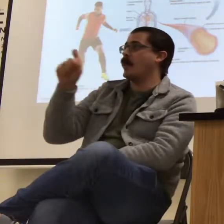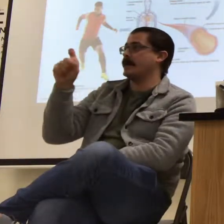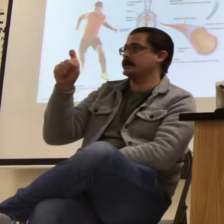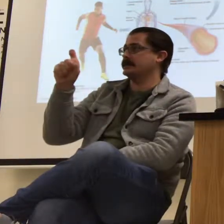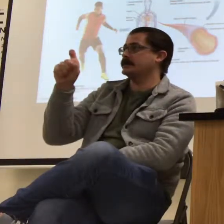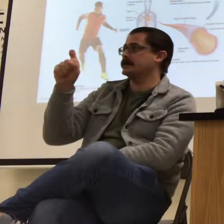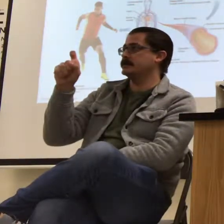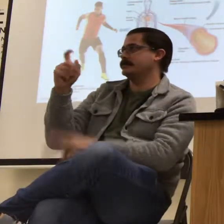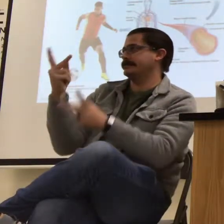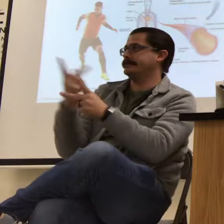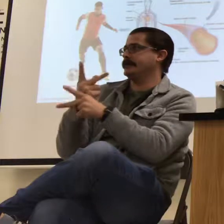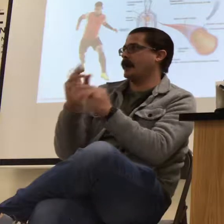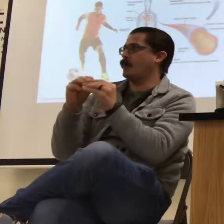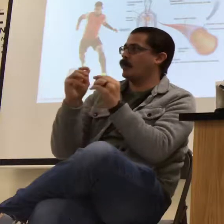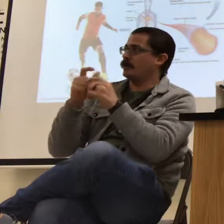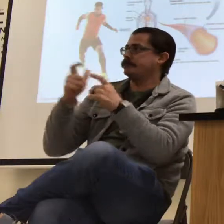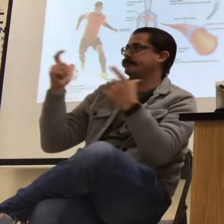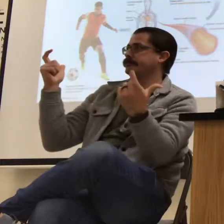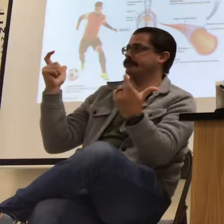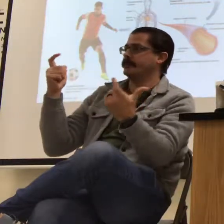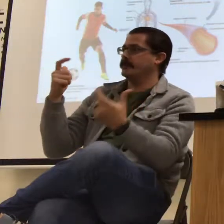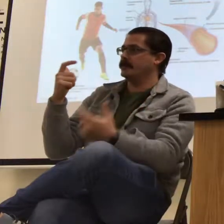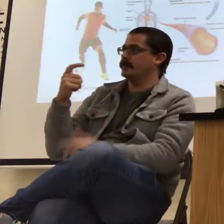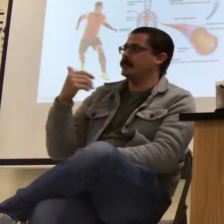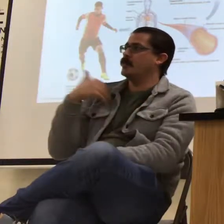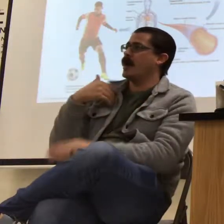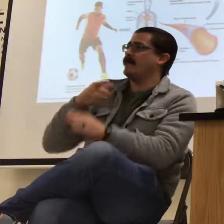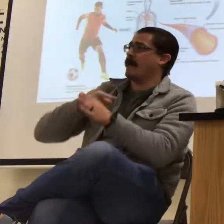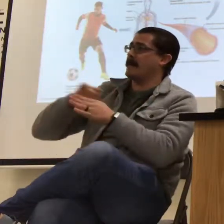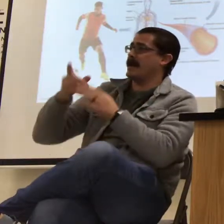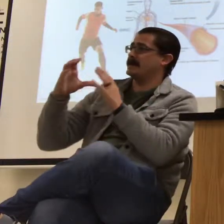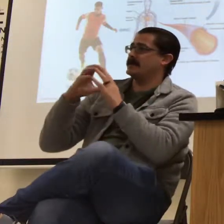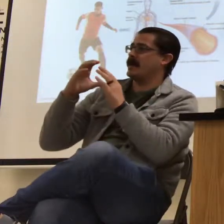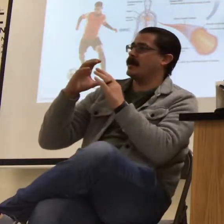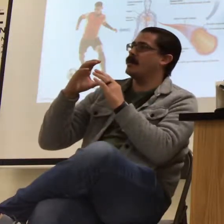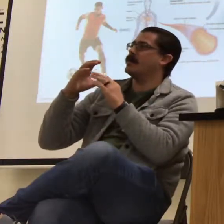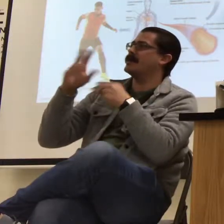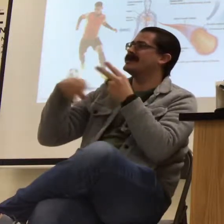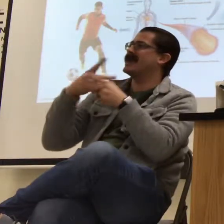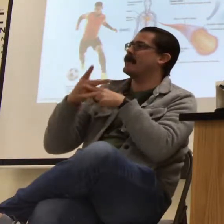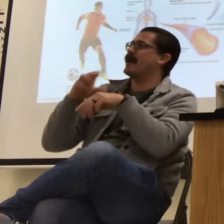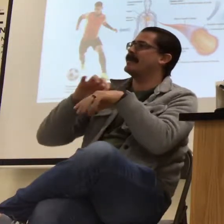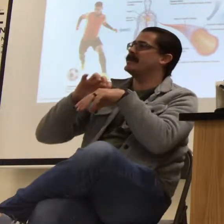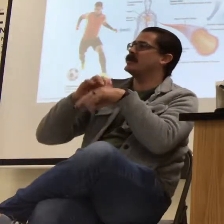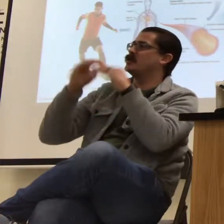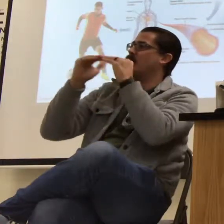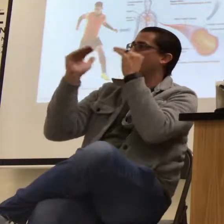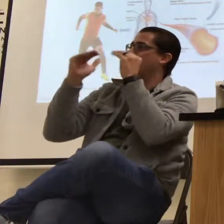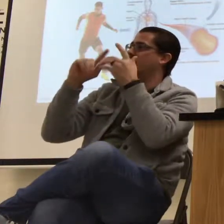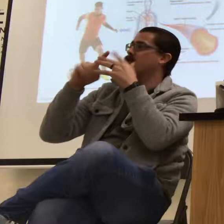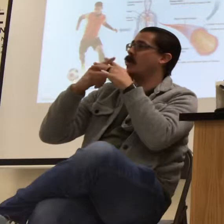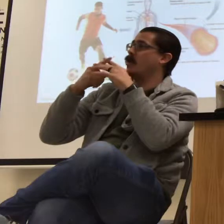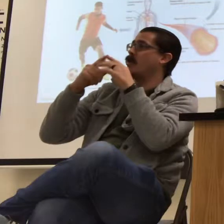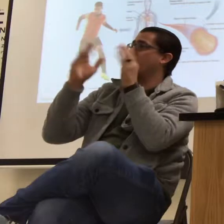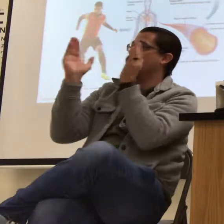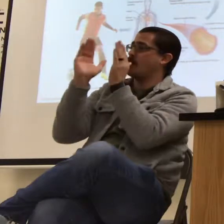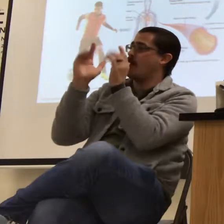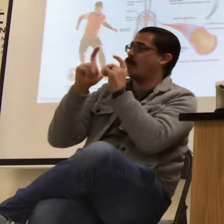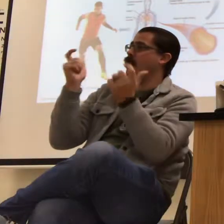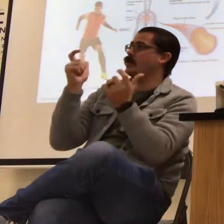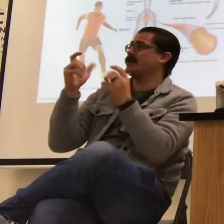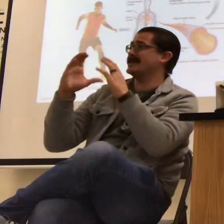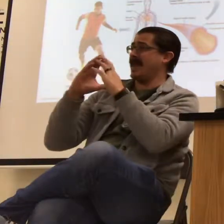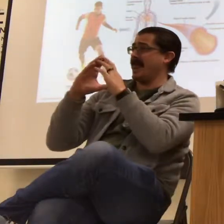But cells, you usually have a main cell type at the tissue level, going from small to large. A cell by itself